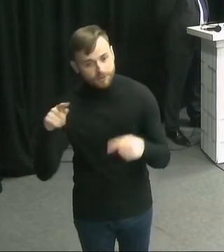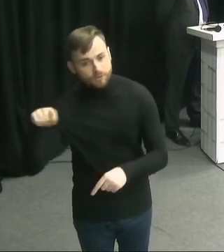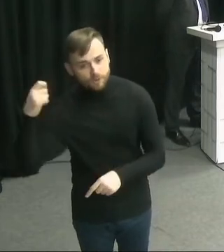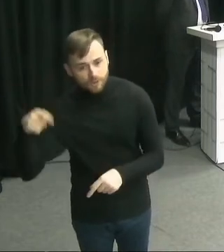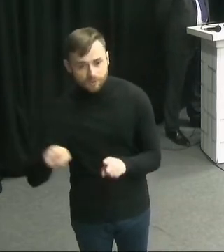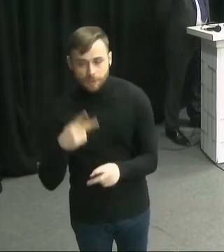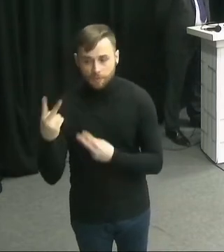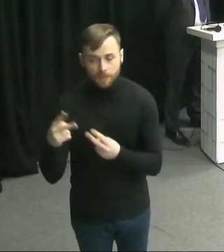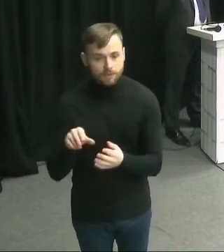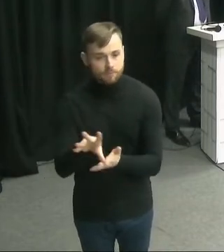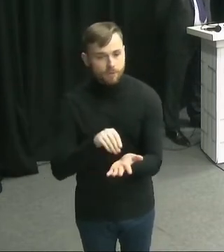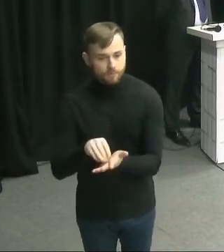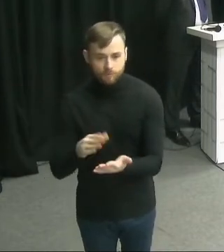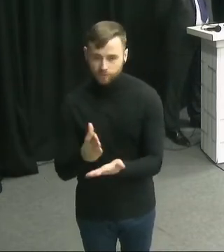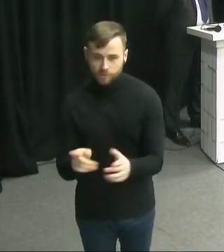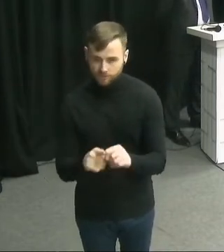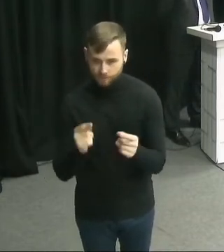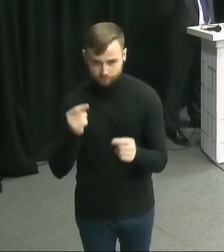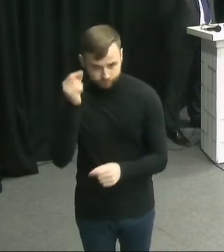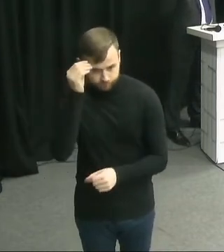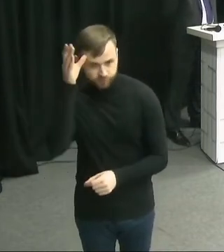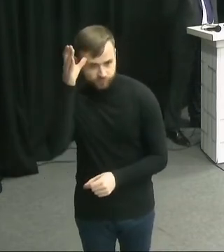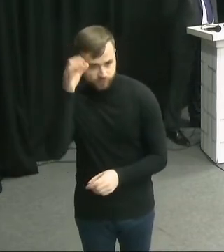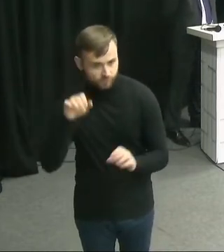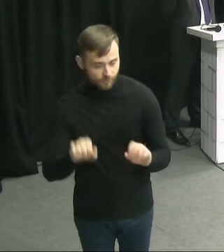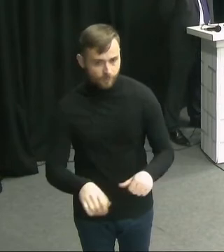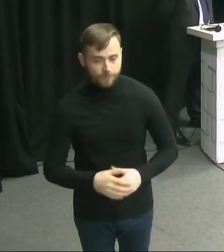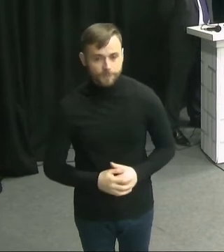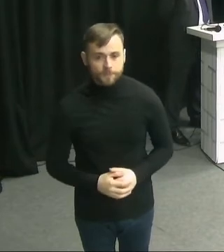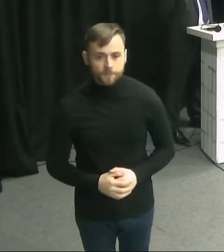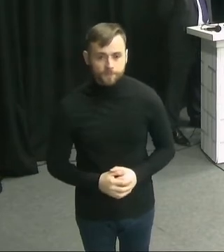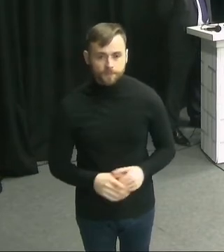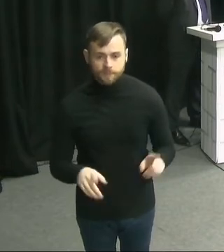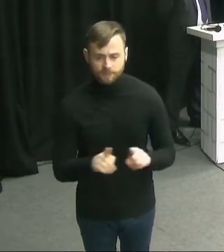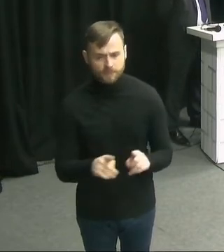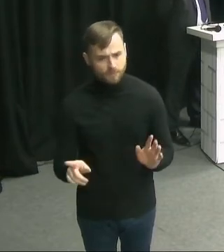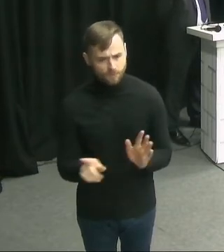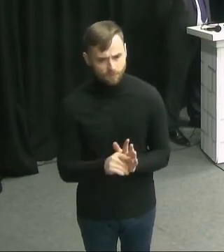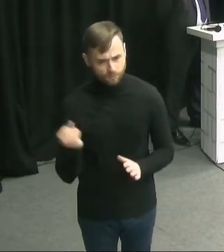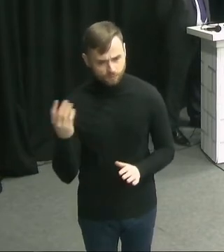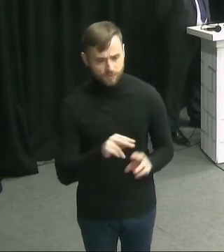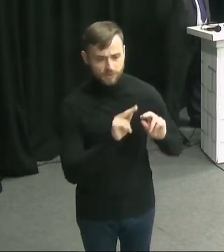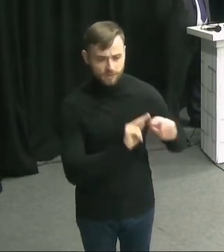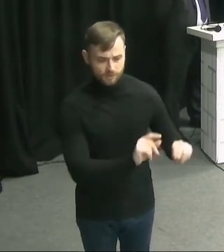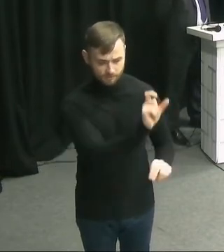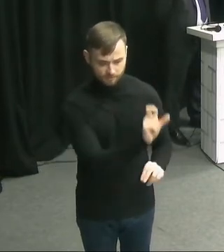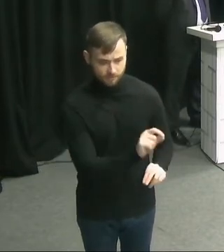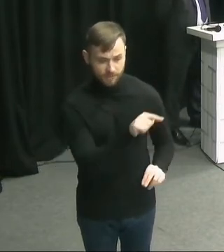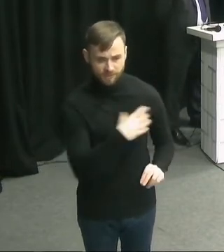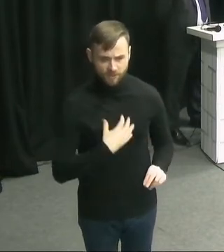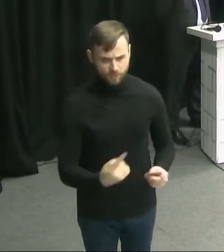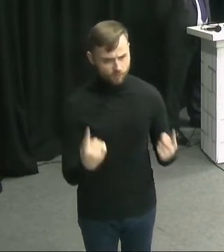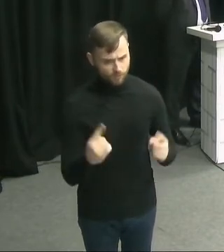And the lecturers need to understand this too. Learning from your own mistakes is important as well. Students need to be